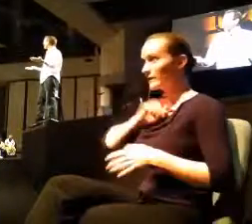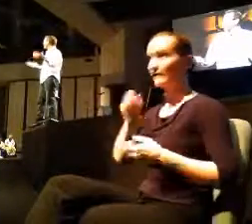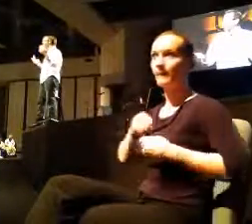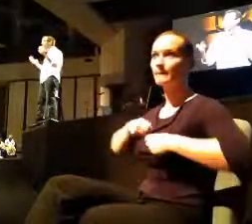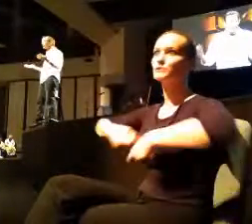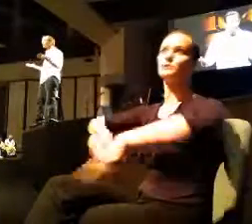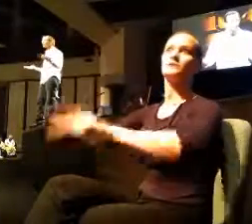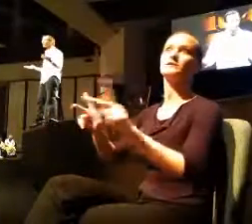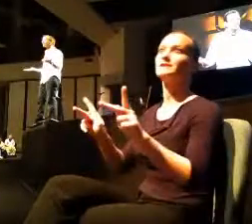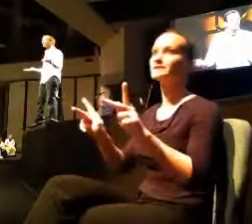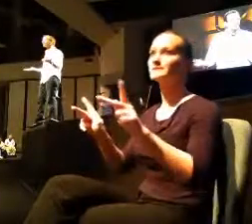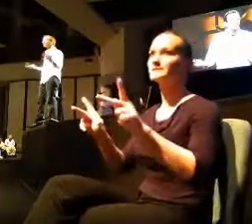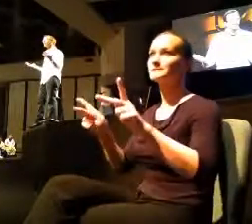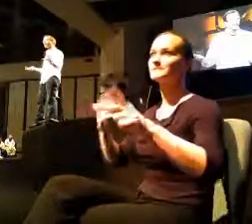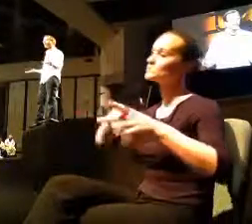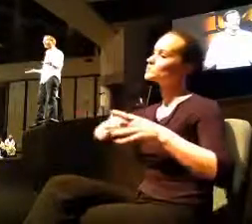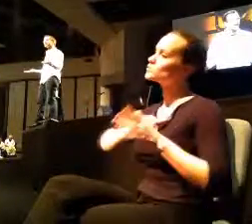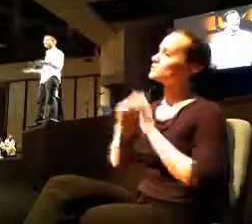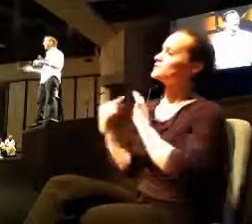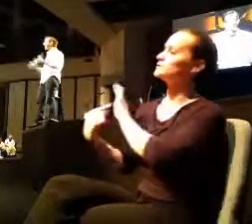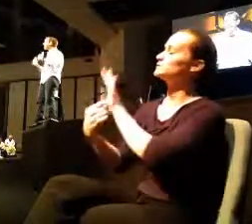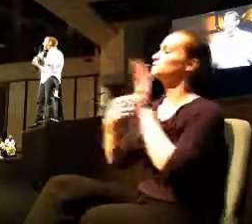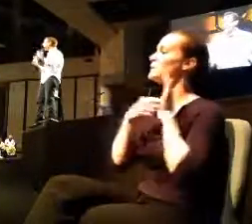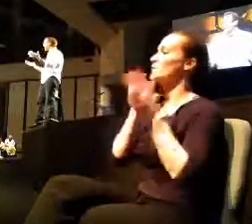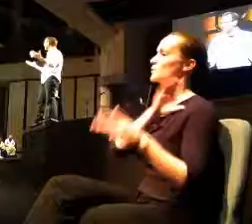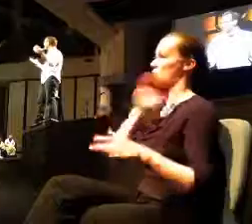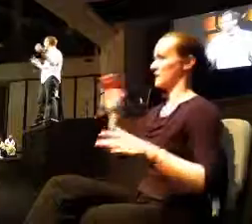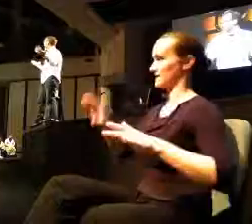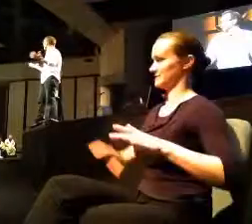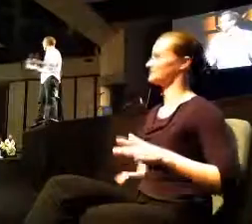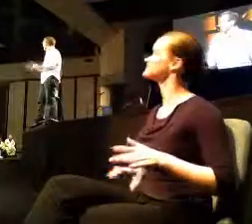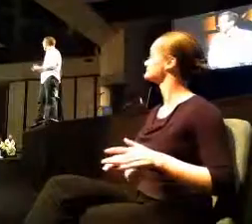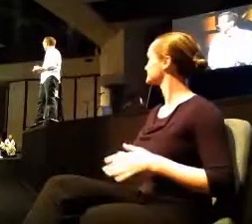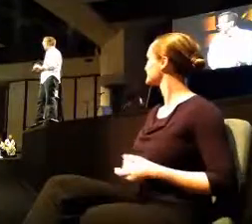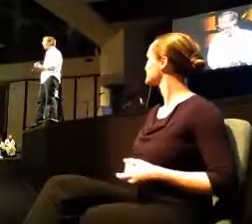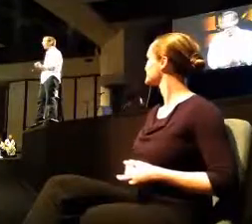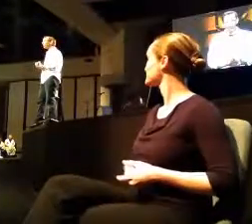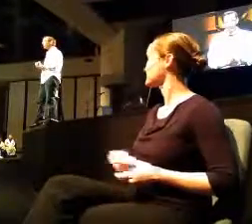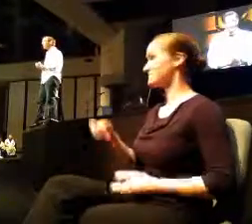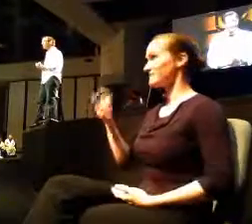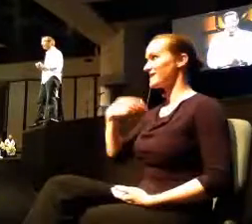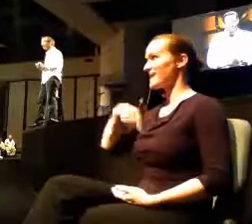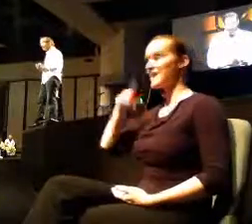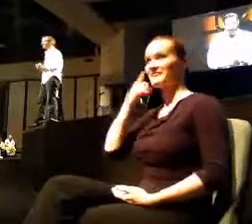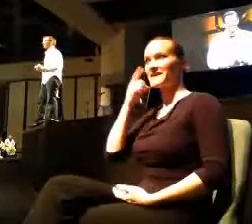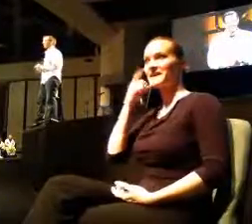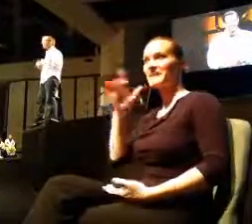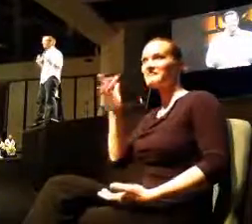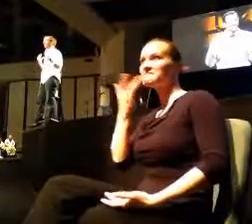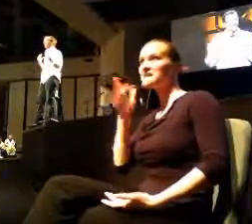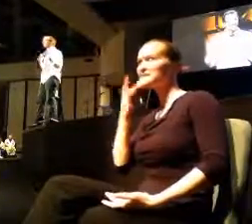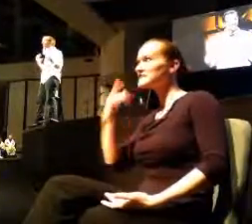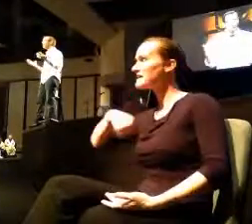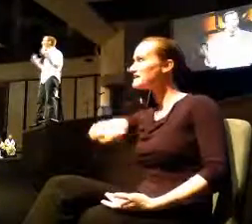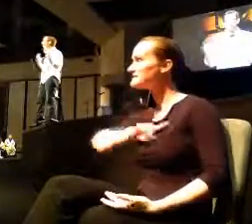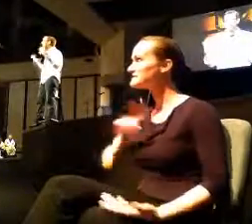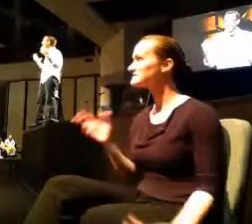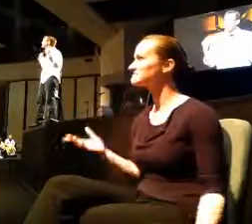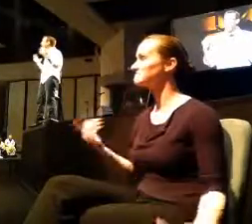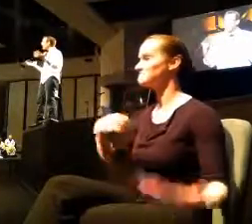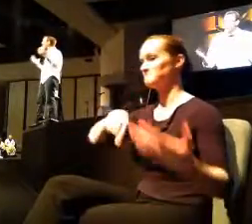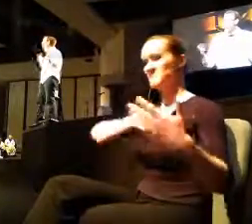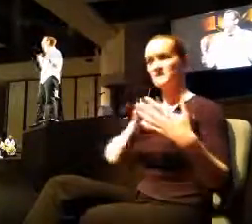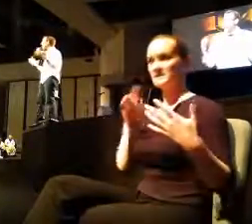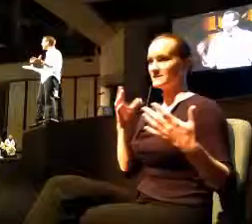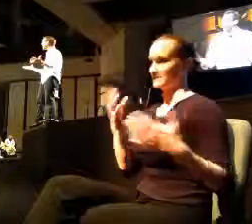are this beautiful expression of Christ. And God, I just think, how lucky for us. We get put right